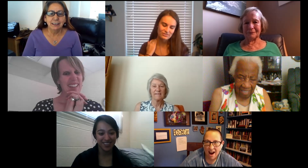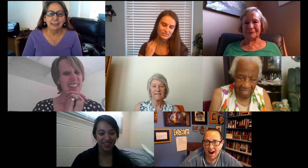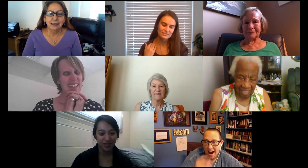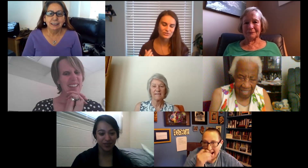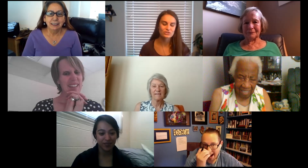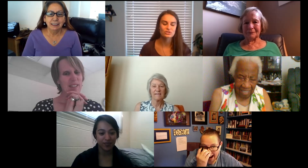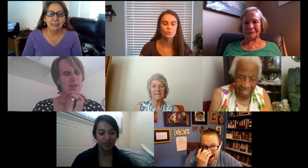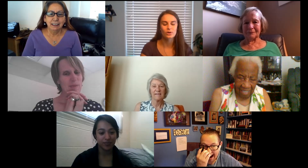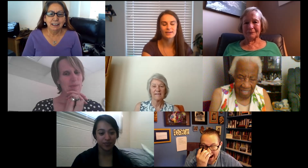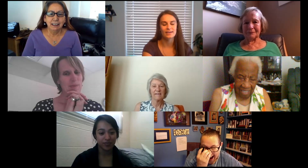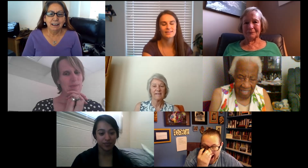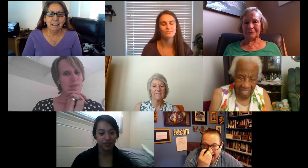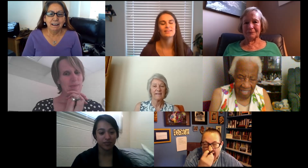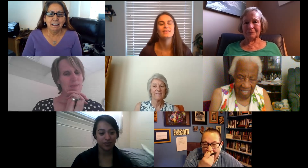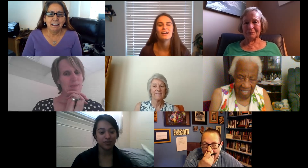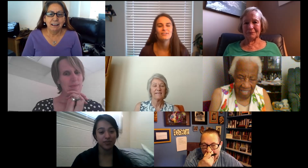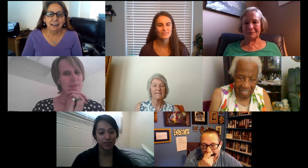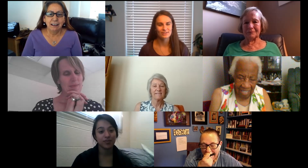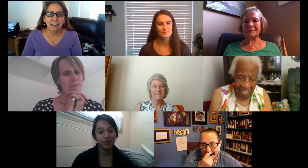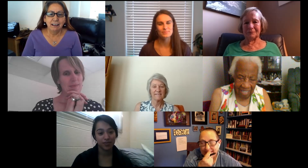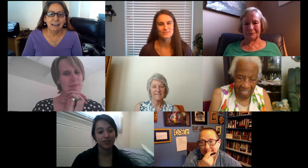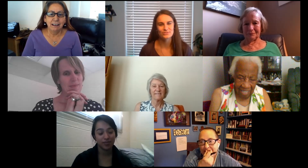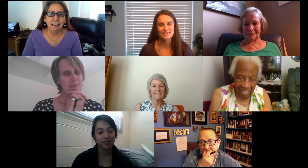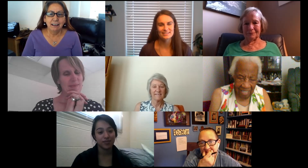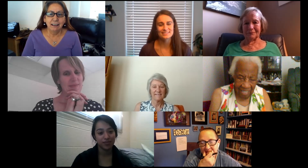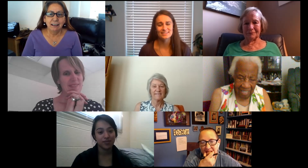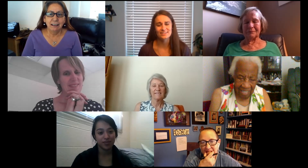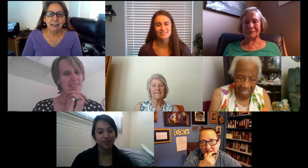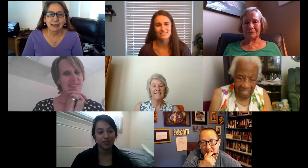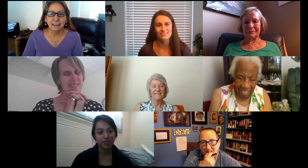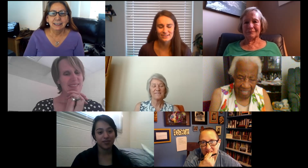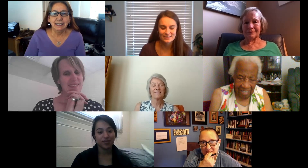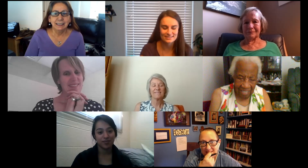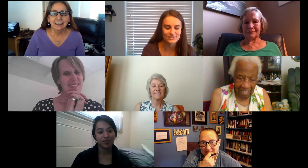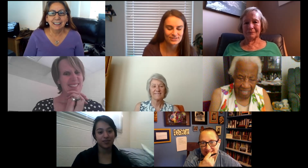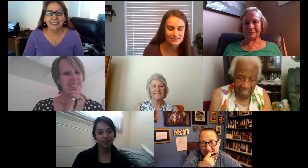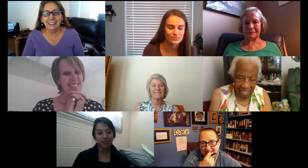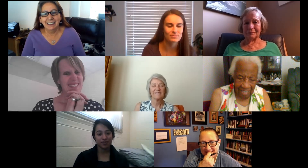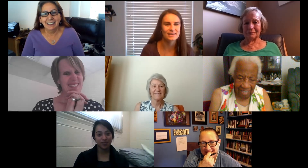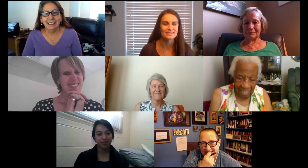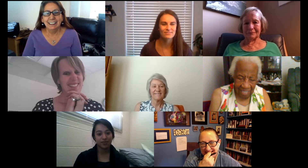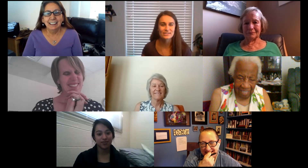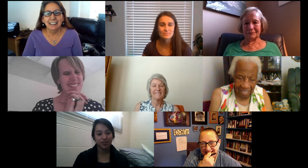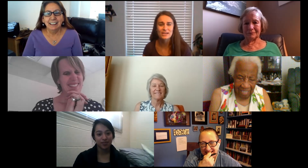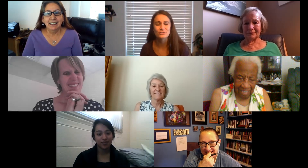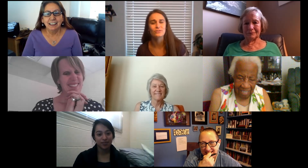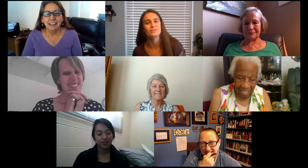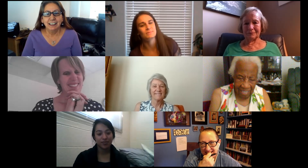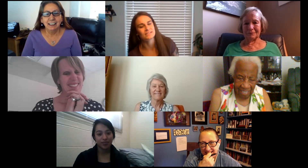it's just your story. And we love hearing people's stories here at our organization. What makes it very special is because